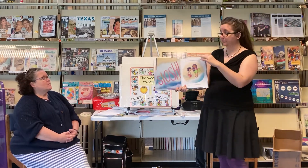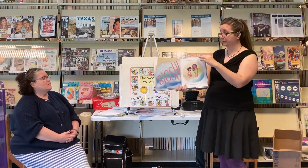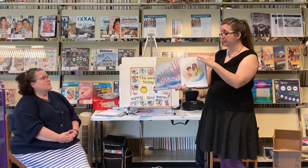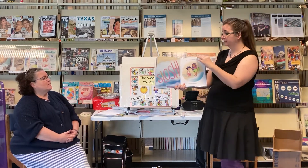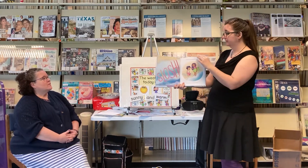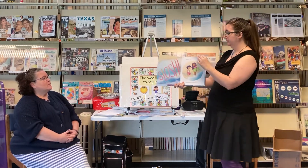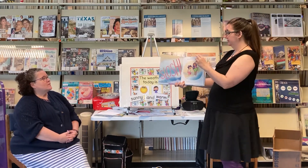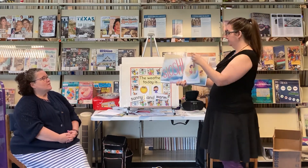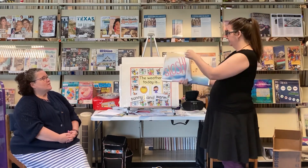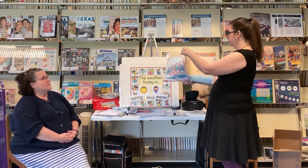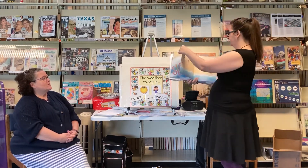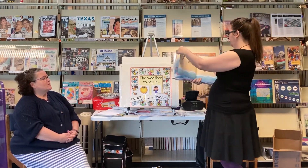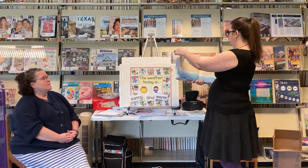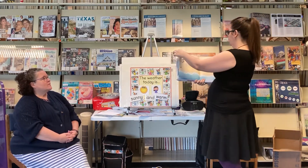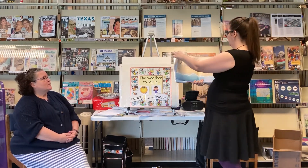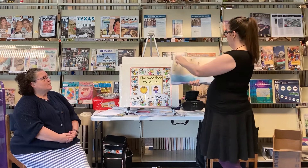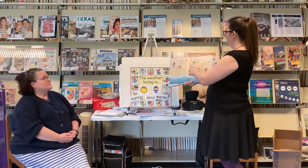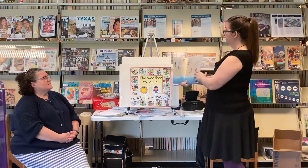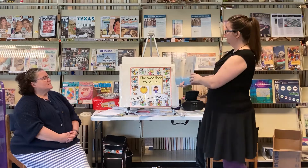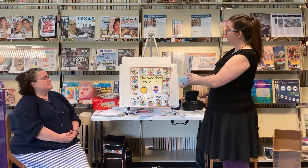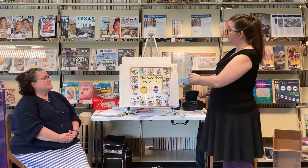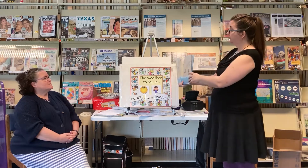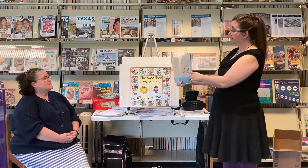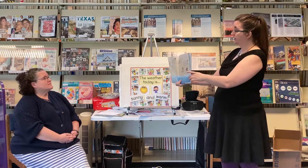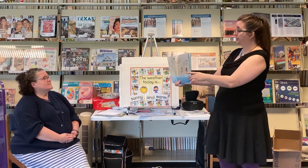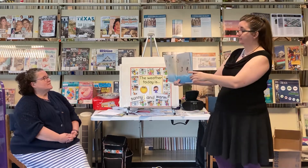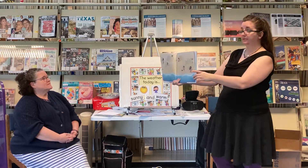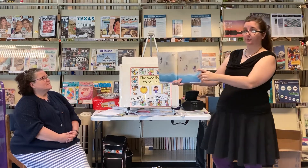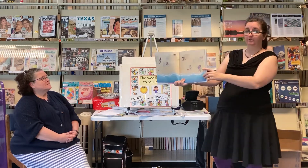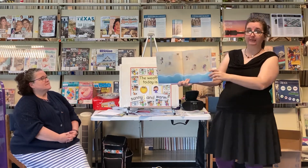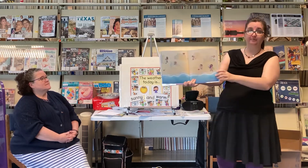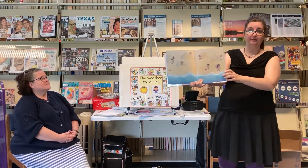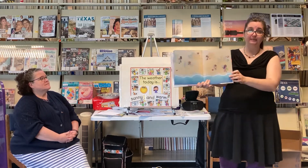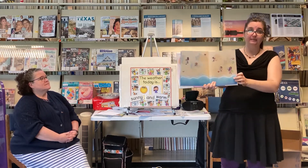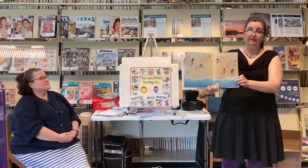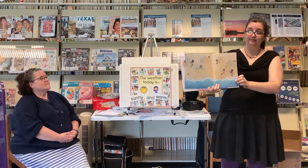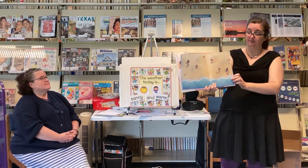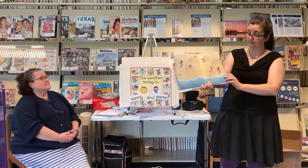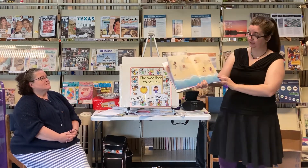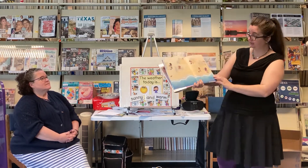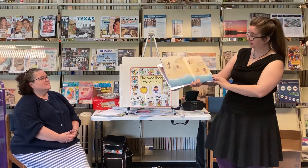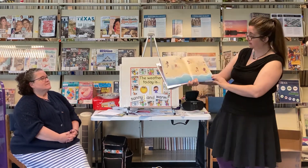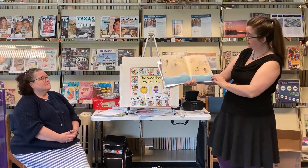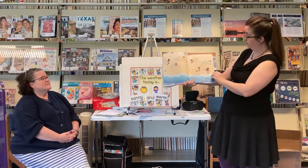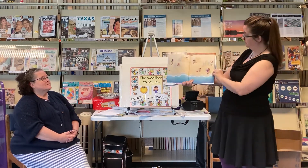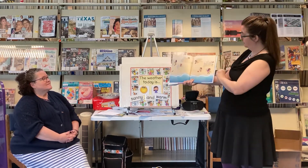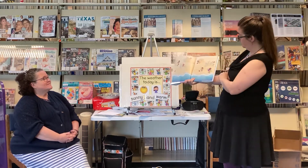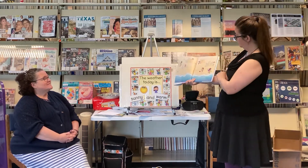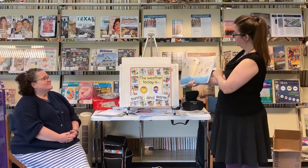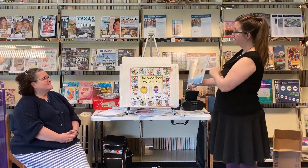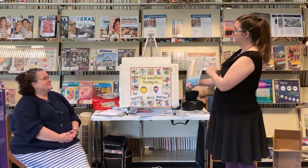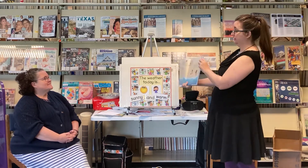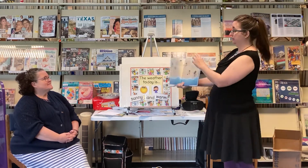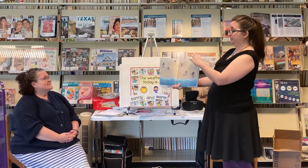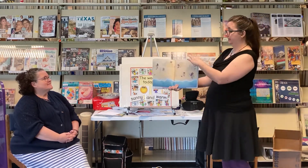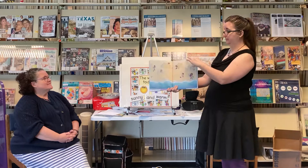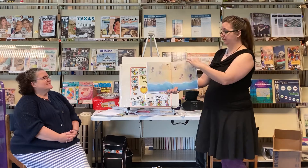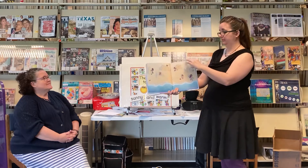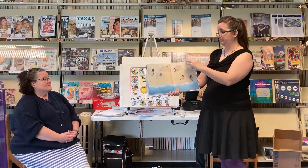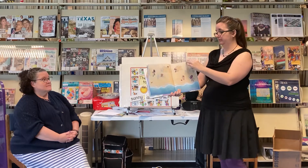everyone. Oh, and look at all those other kids building really fancy castles behind her. Jules isn't sure about what her sister